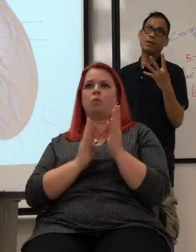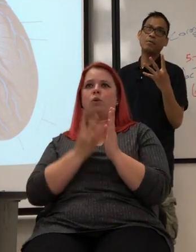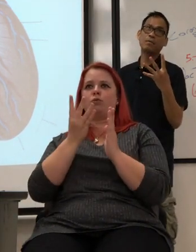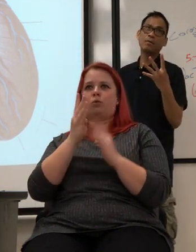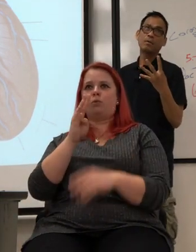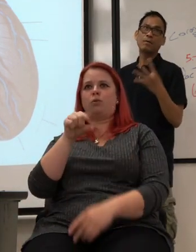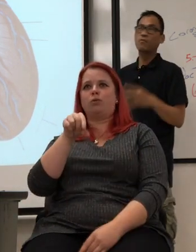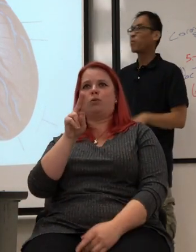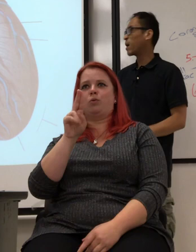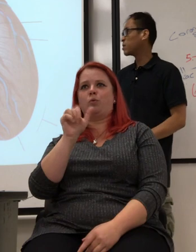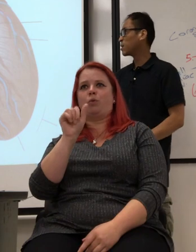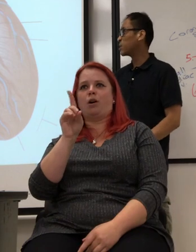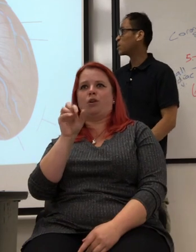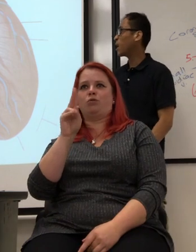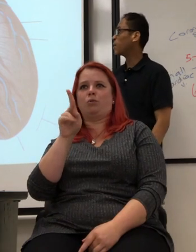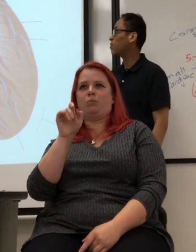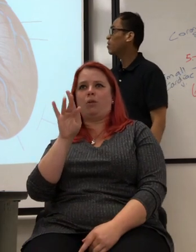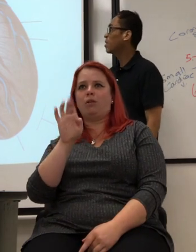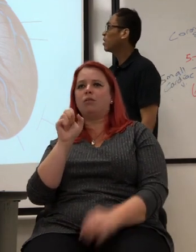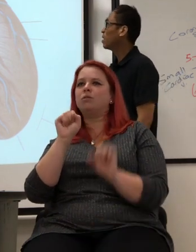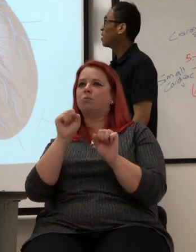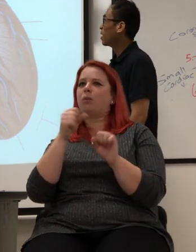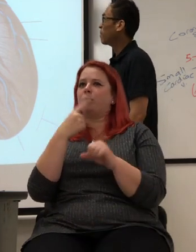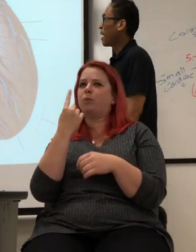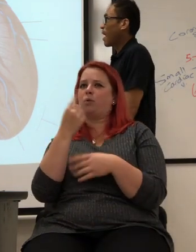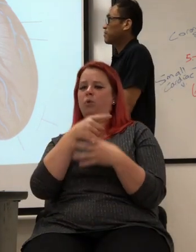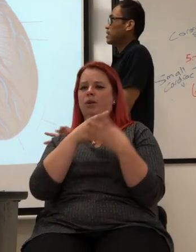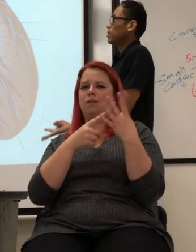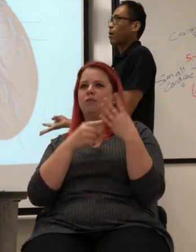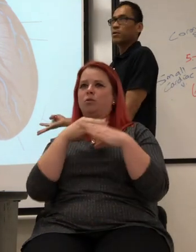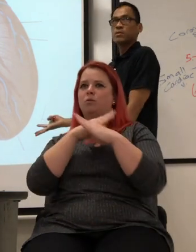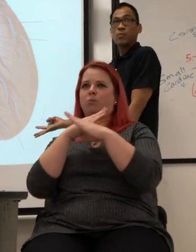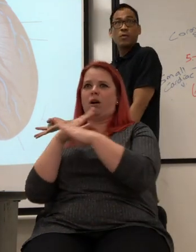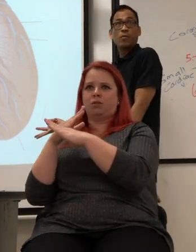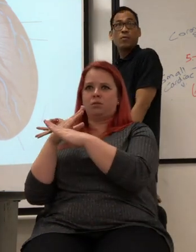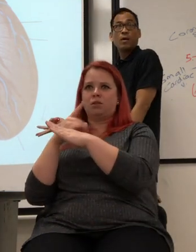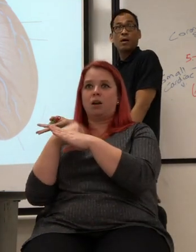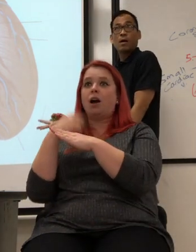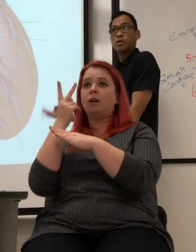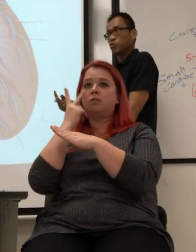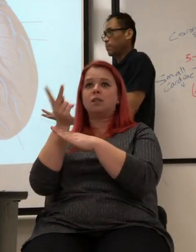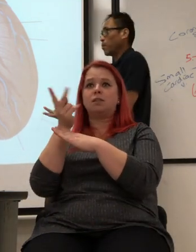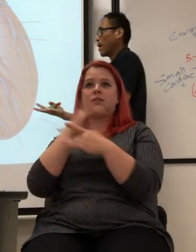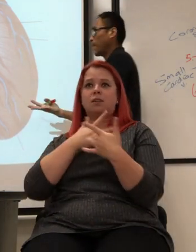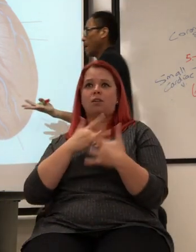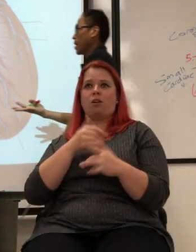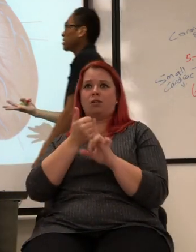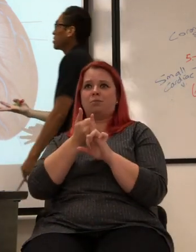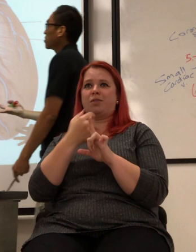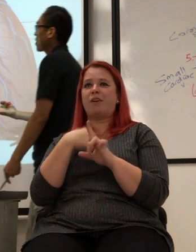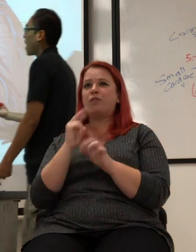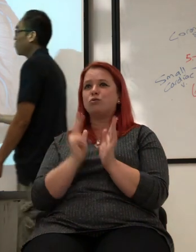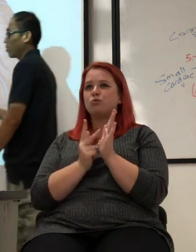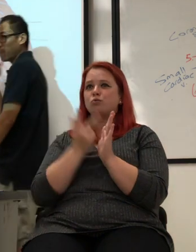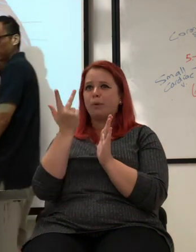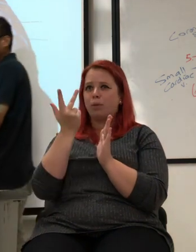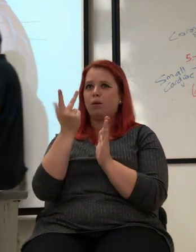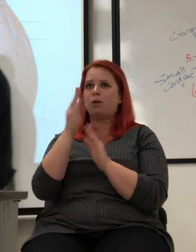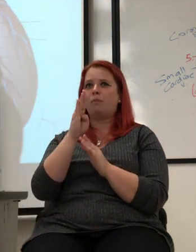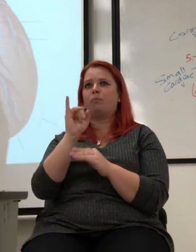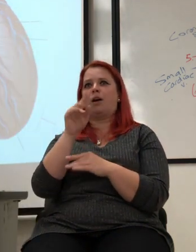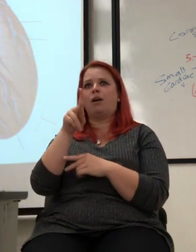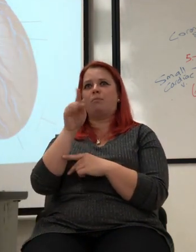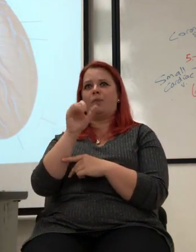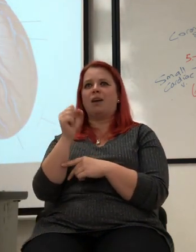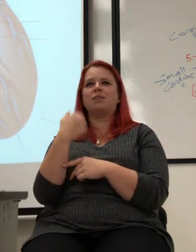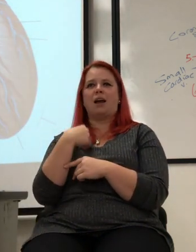just taught you. Four branches I just taught you. I've seen hearts with a triple bypass. We have one out there, and I